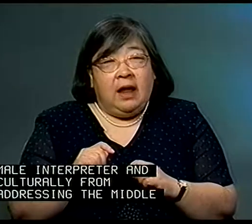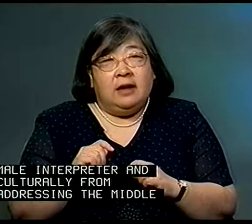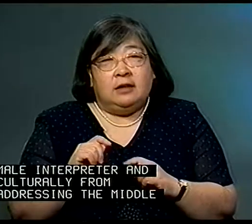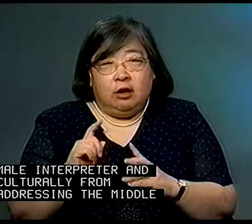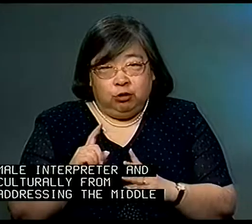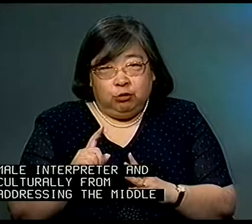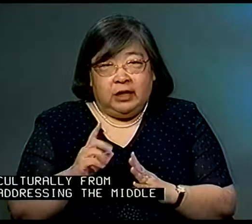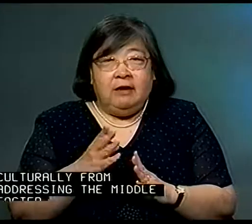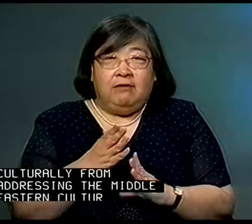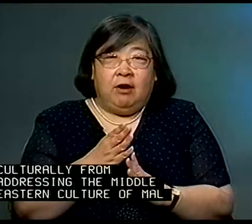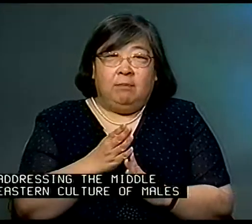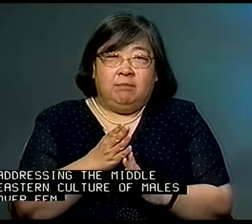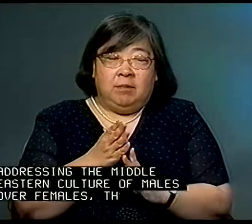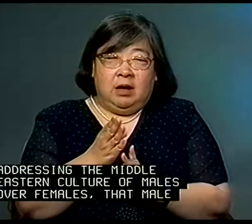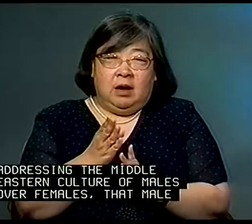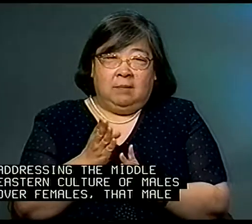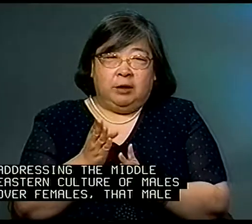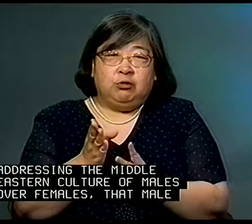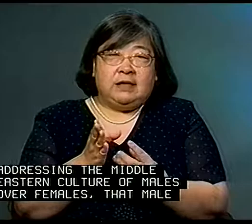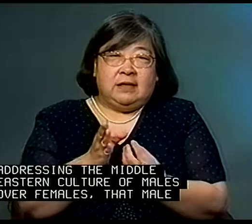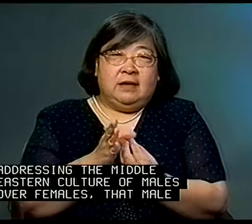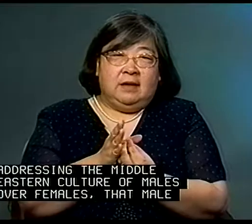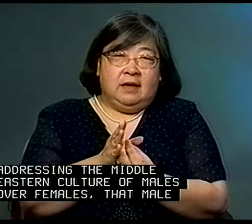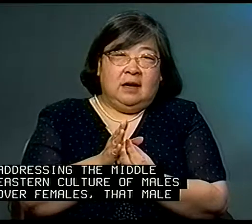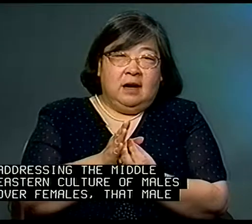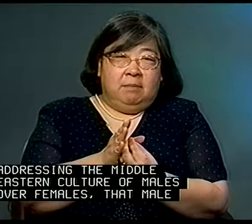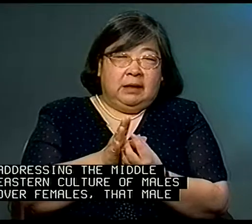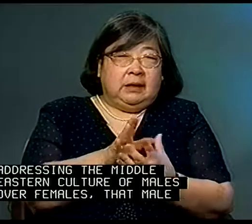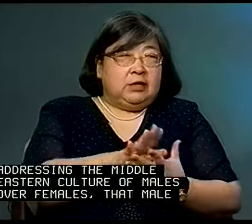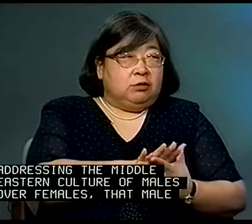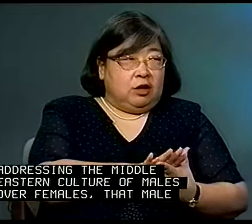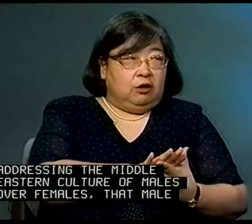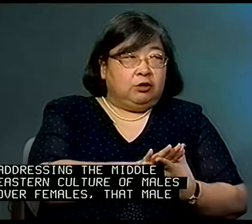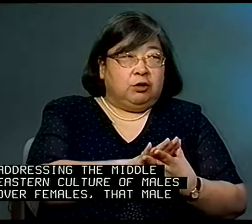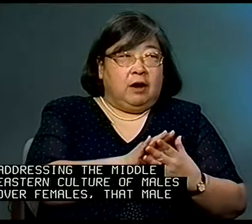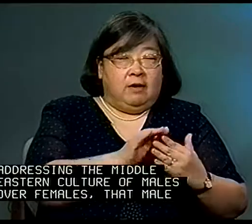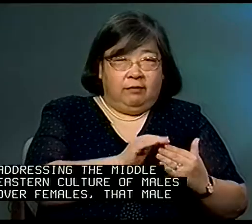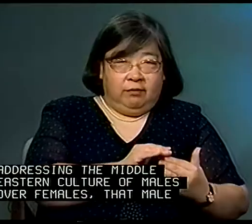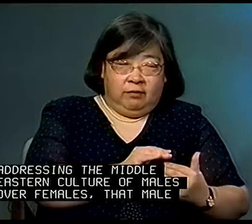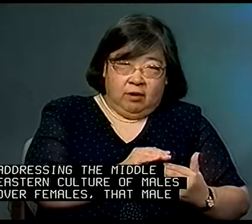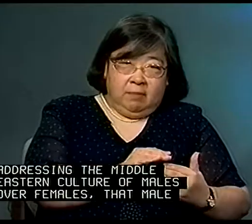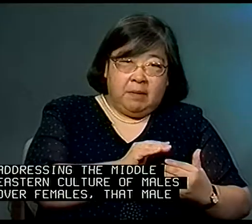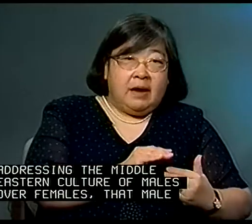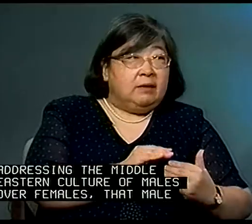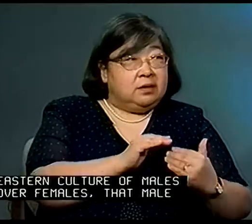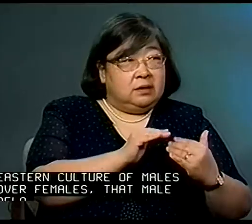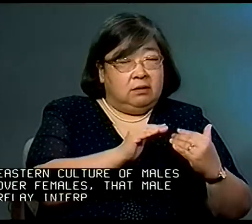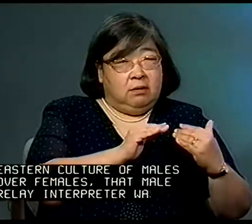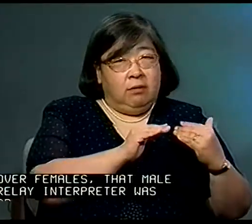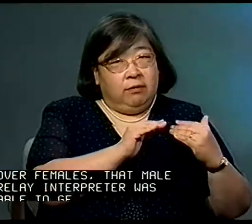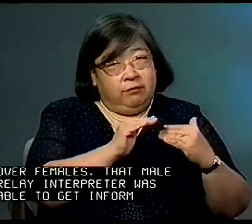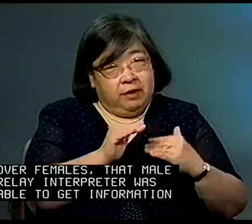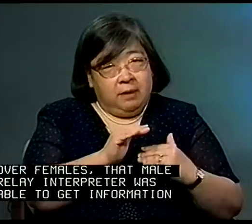and culturally, from addressing the Middle Eastern culture of males over